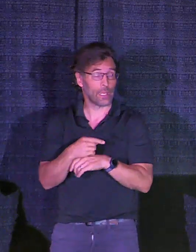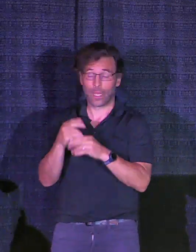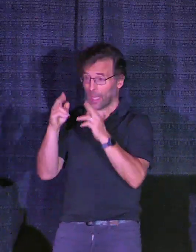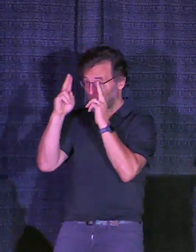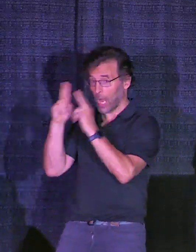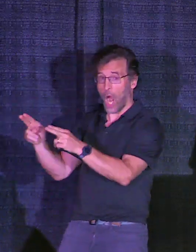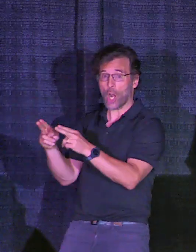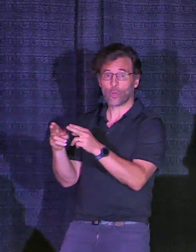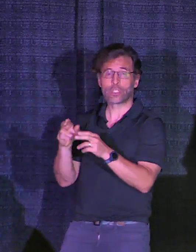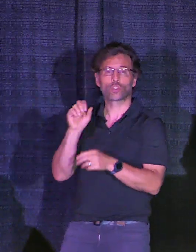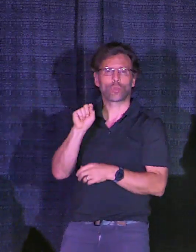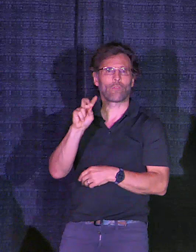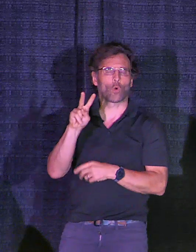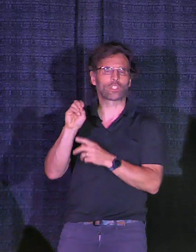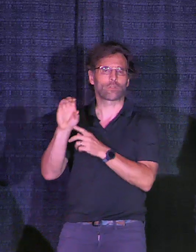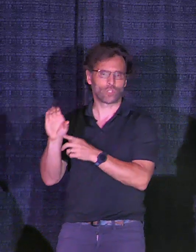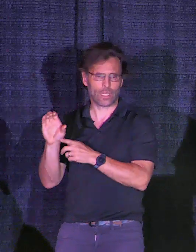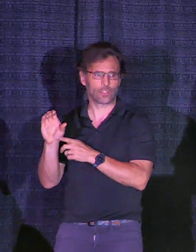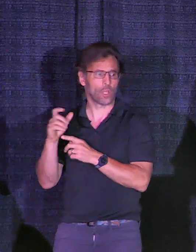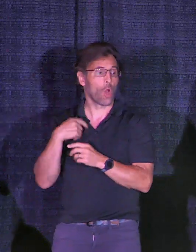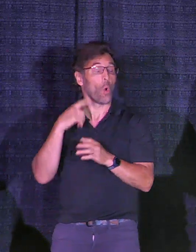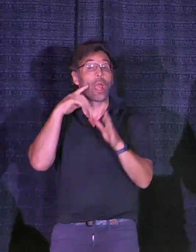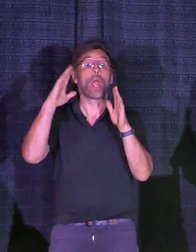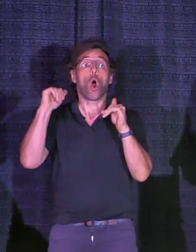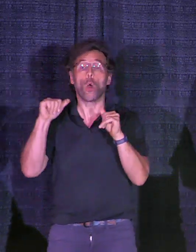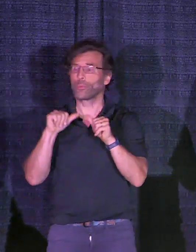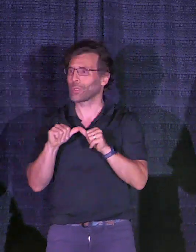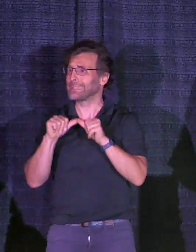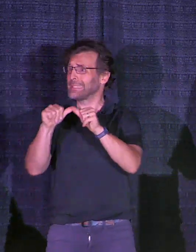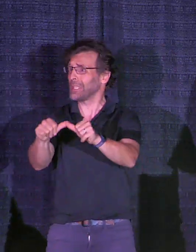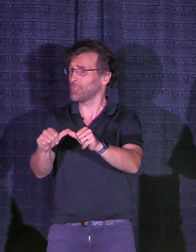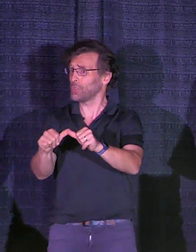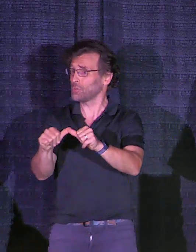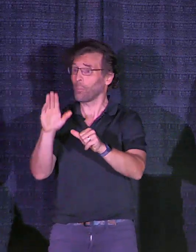Street Voices of Change. We hope to continue to be an